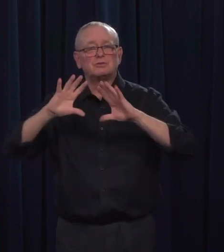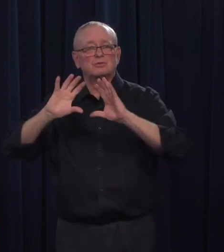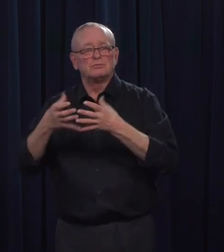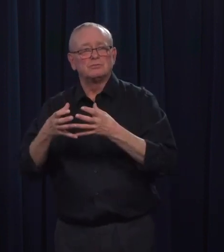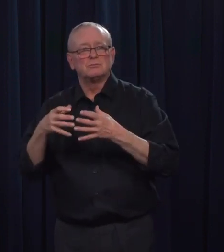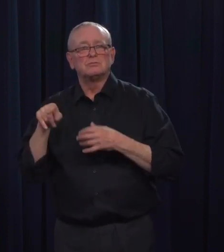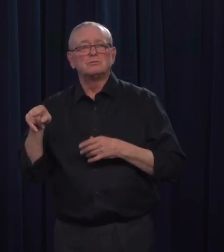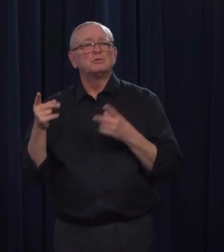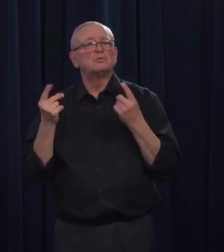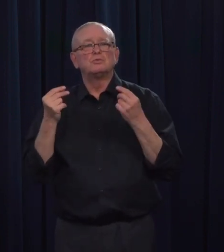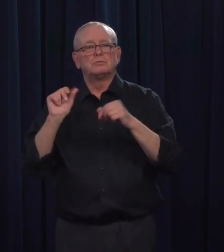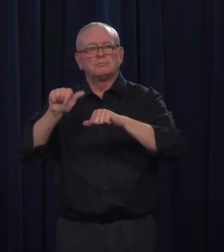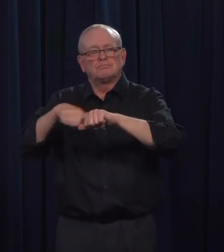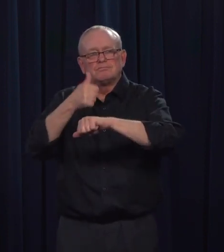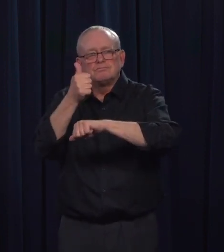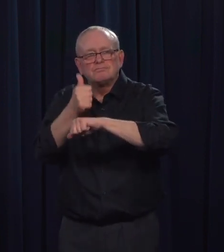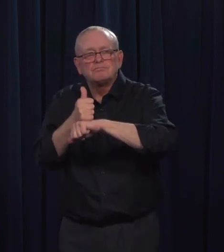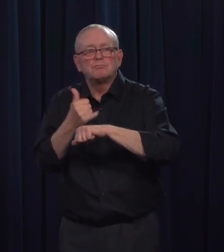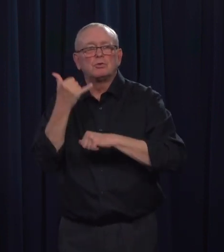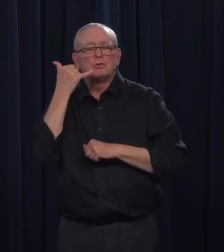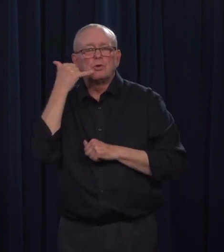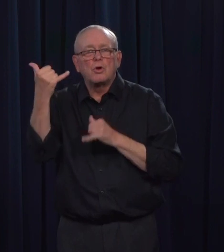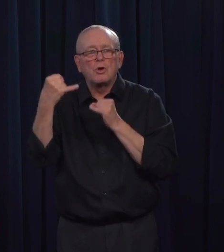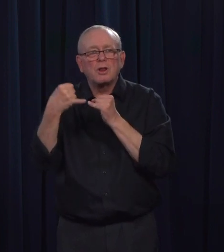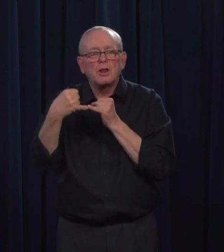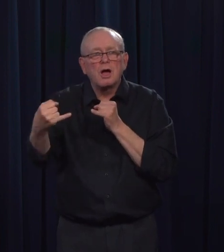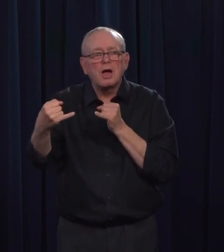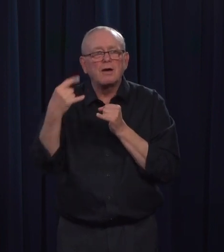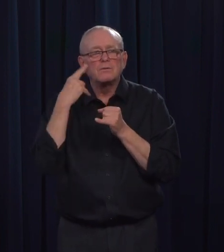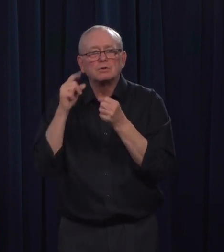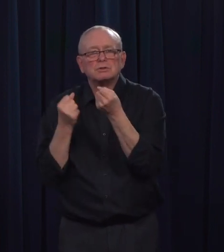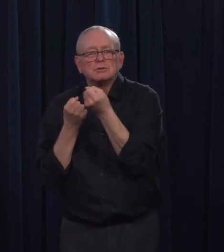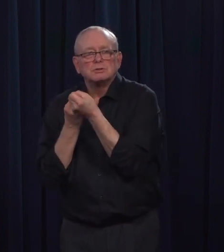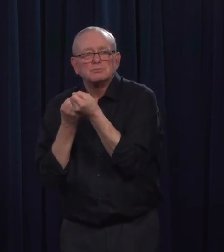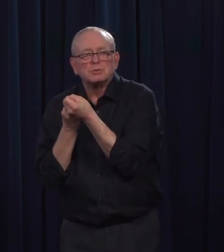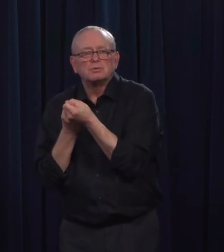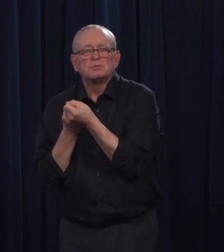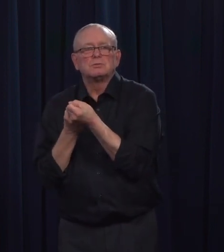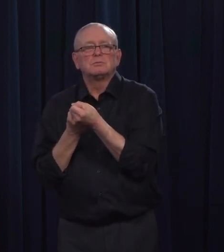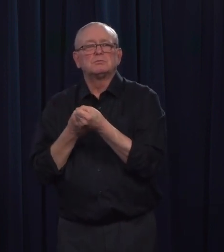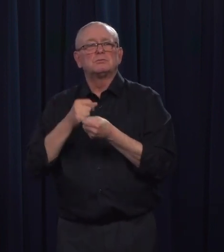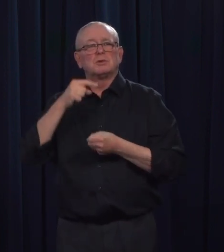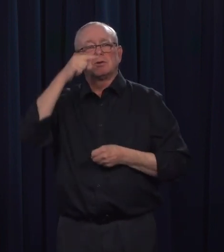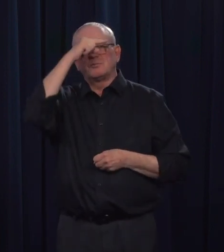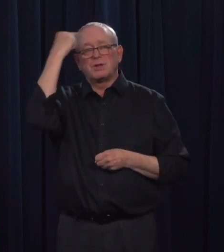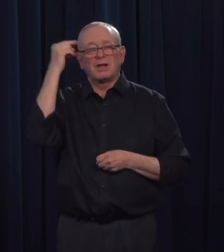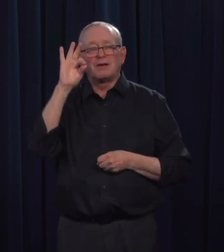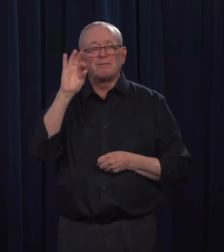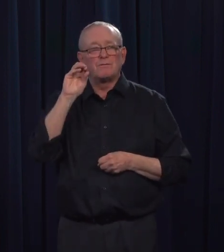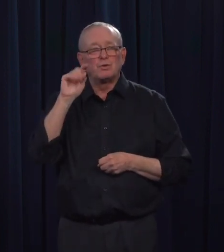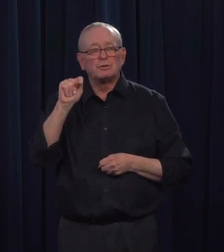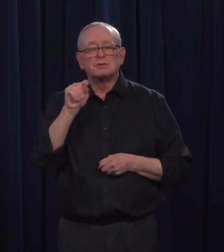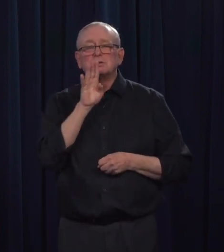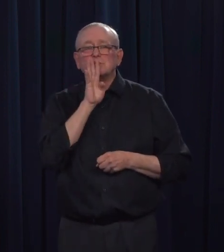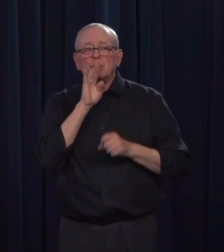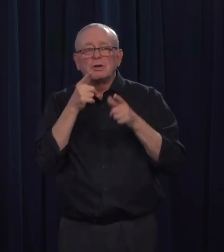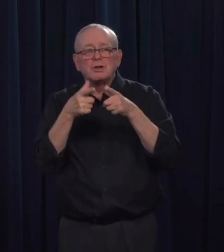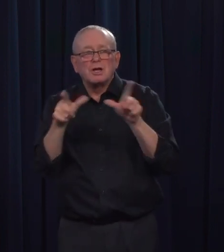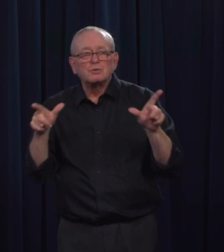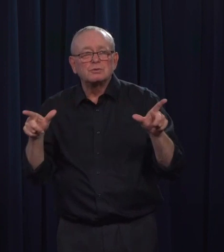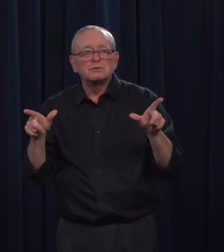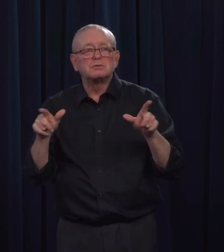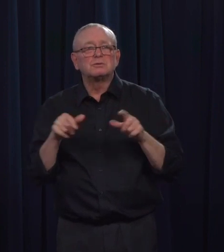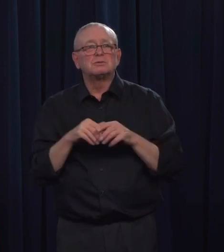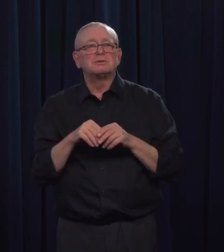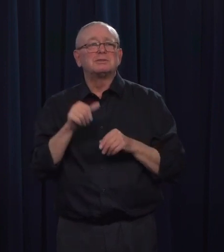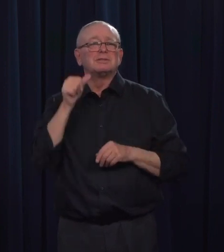Blackfoot translation line for their elders. Yesterday, Siksika Health Services launched a new COVID-19 response unit. It